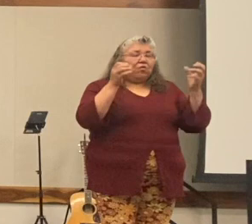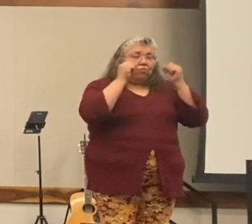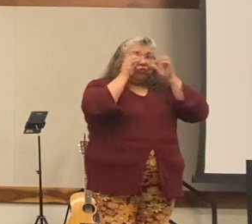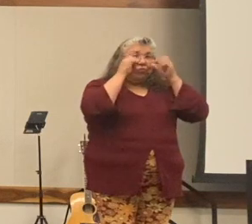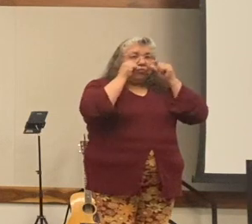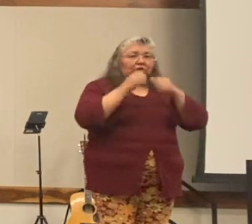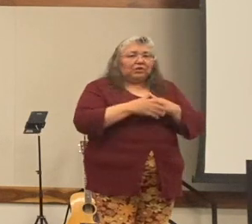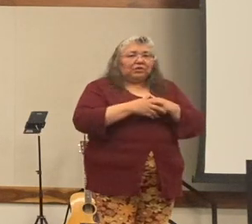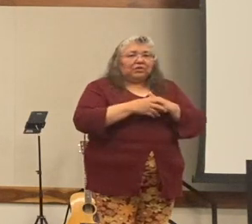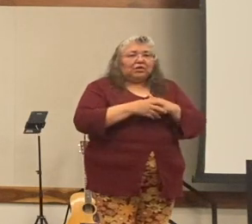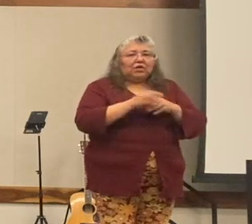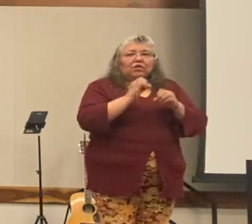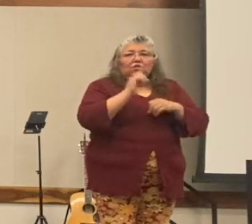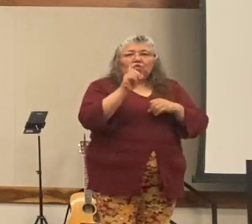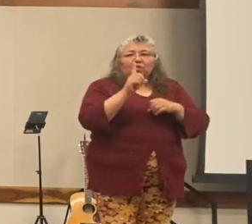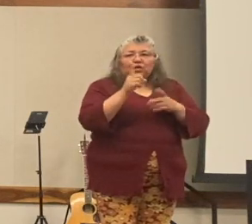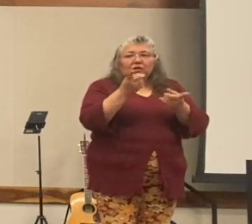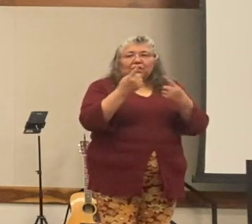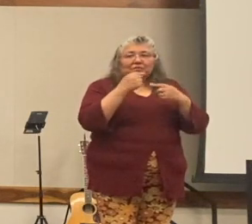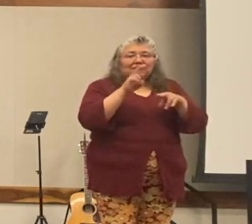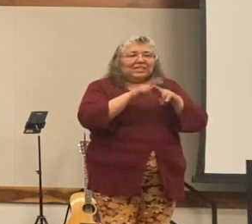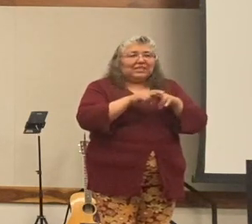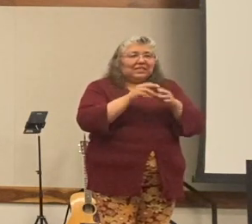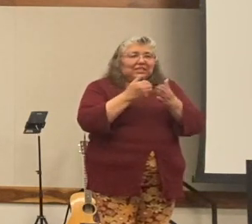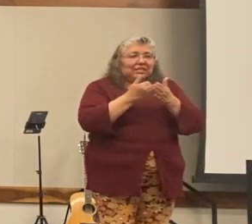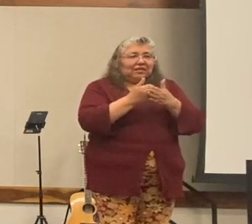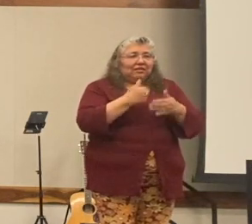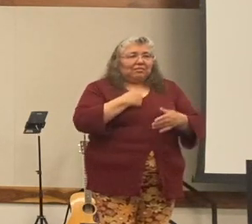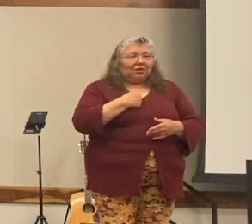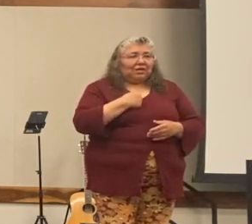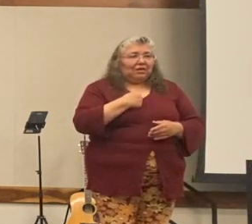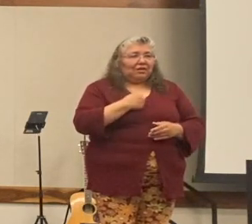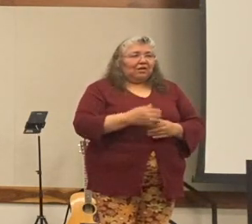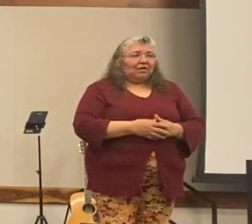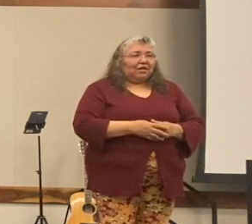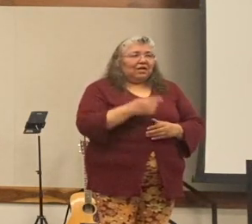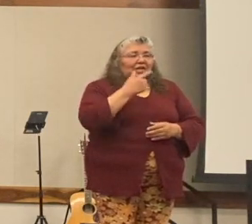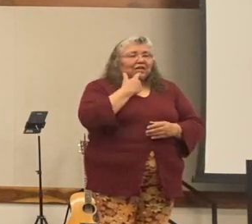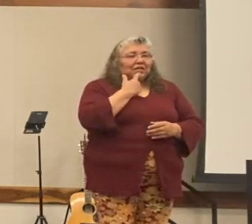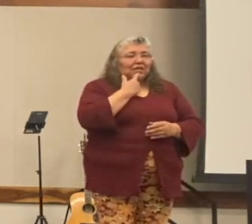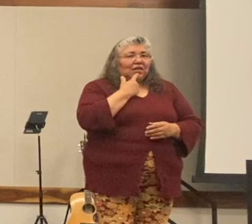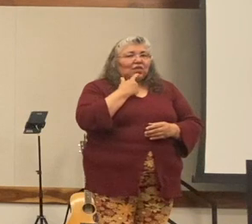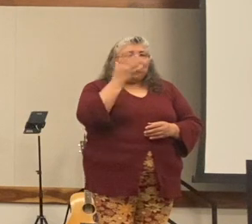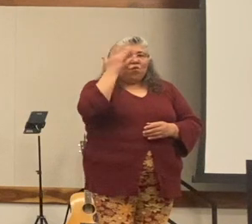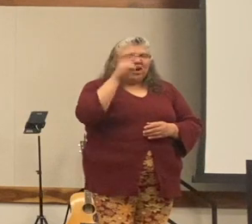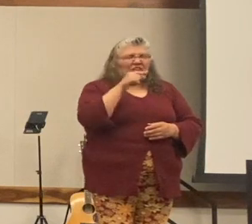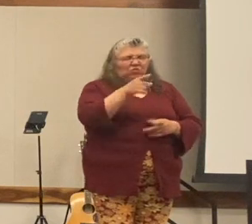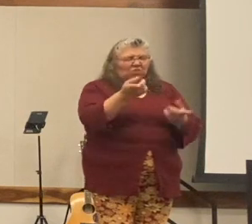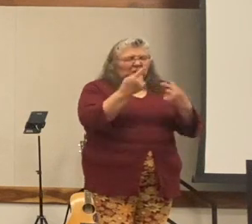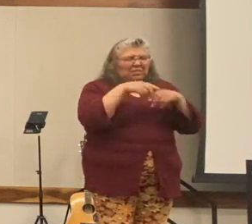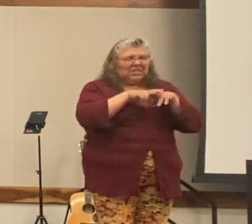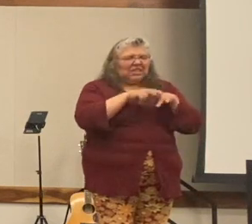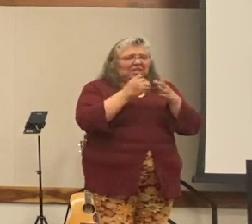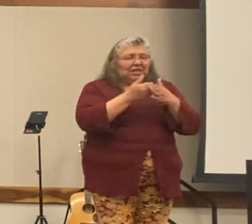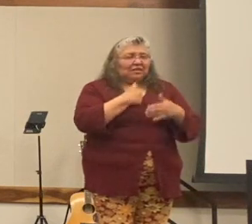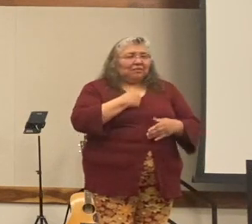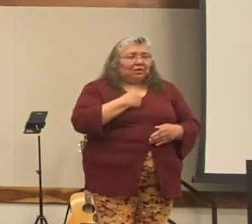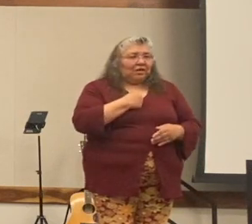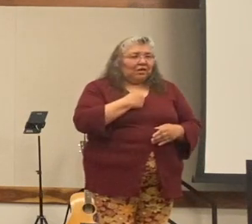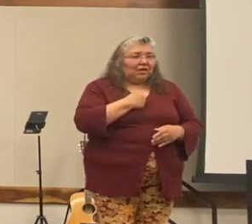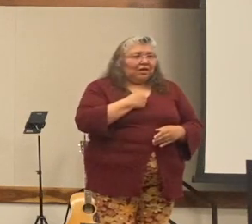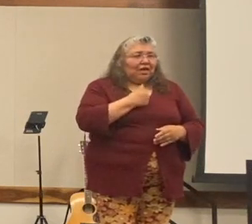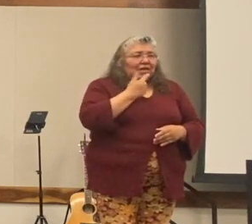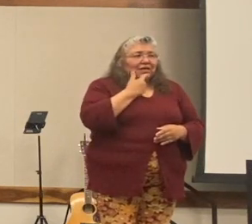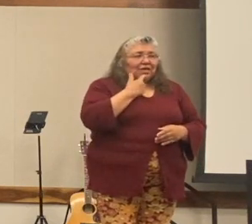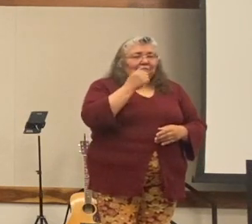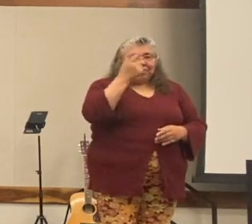says, nobody ever comes and sits next to me. Wow. And he says, why did you come and sit next to me? And